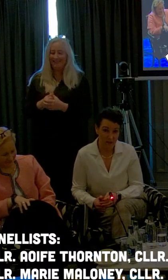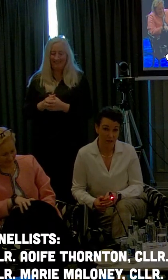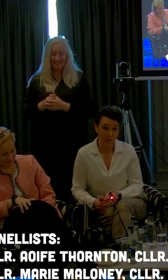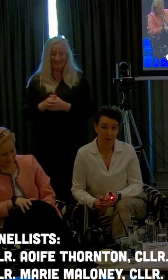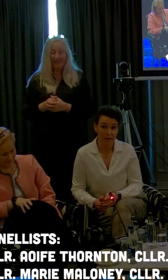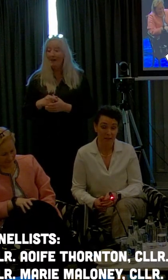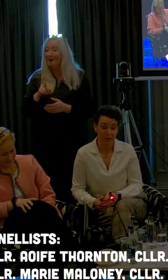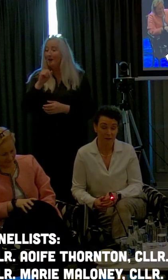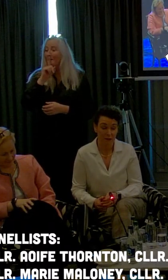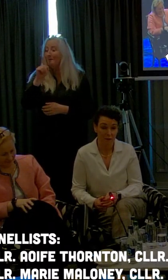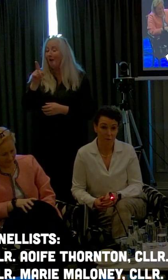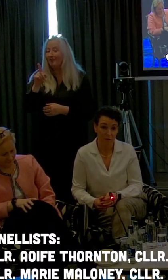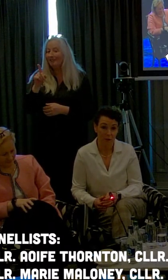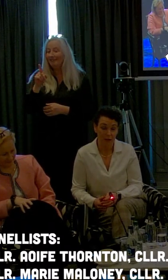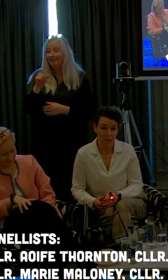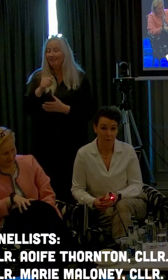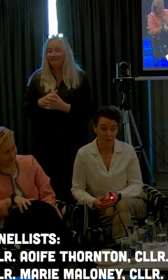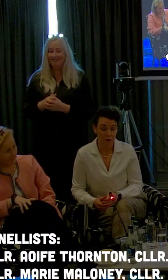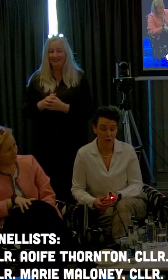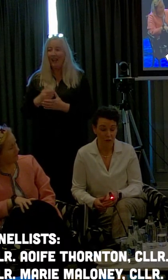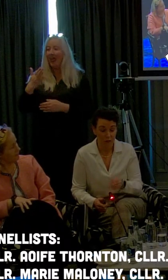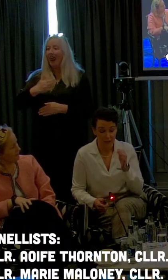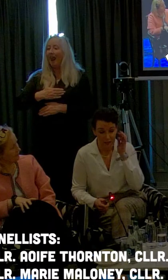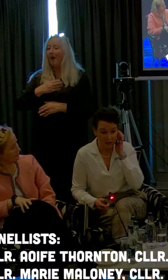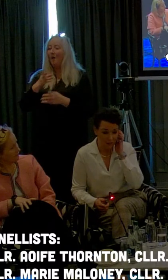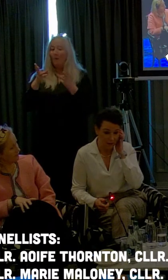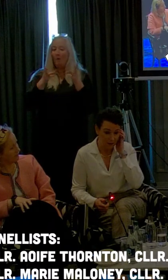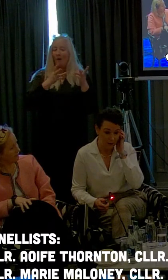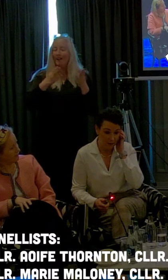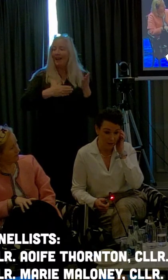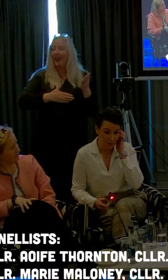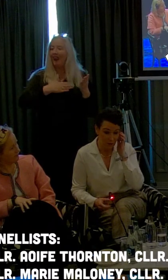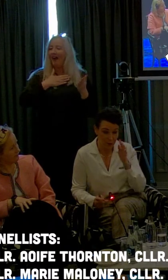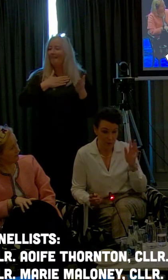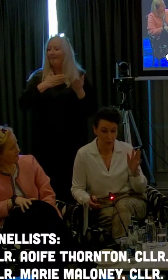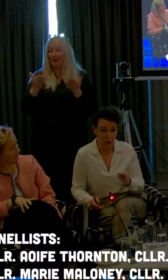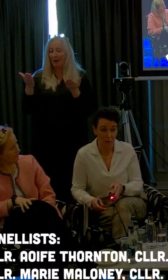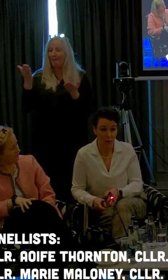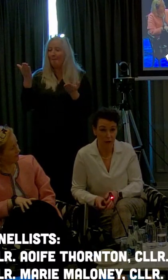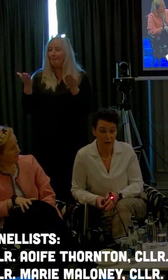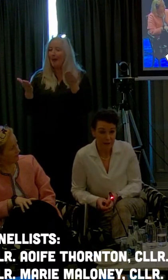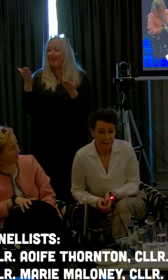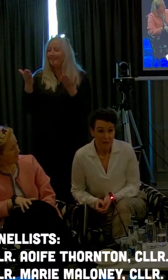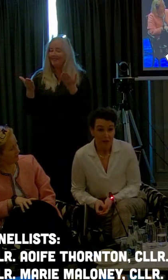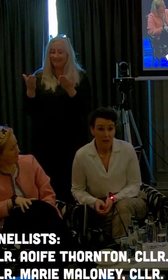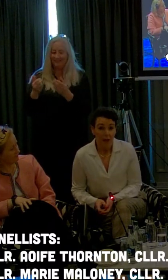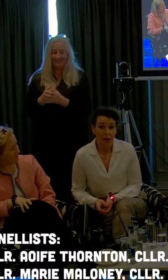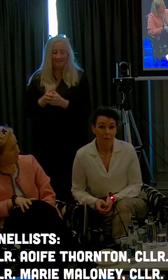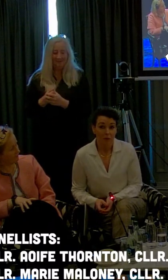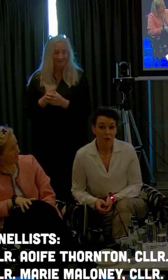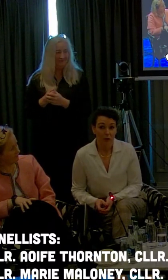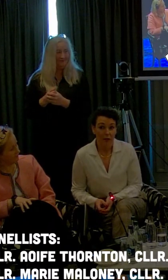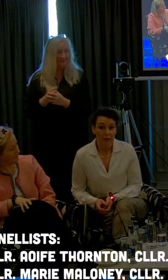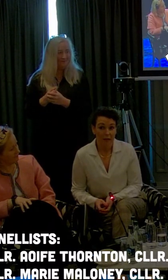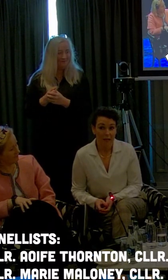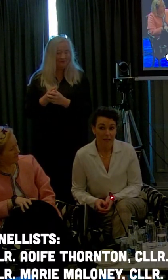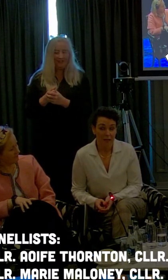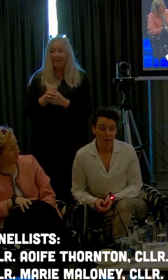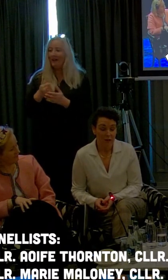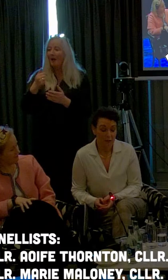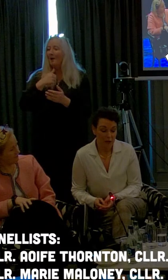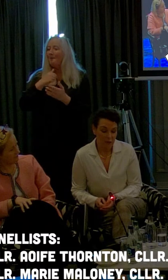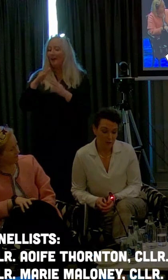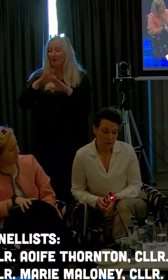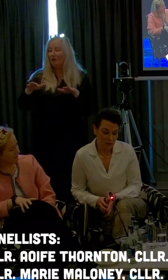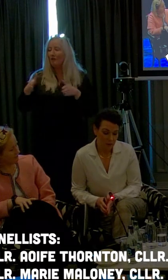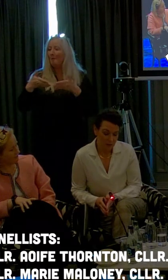Look, on the life balance, I've three children, and they were pretty much all born during the last 10